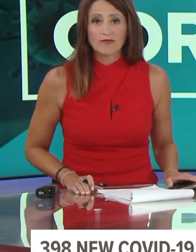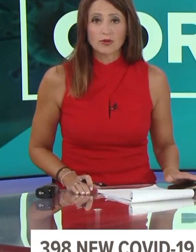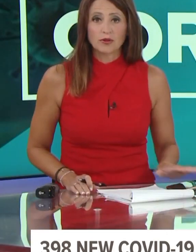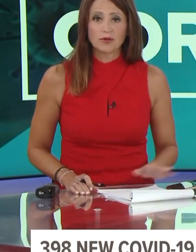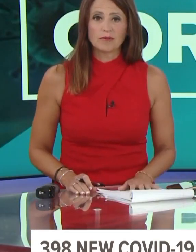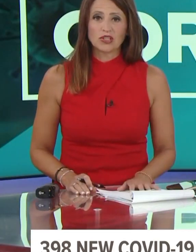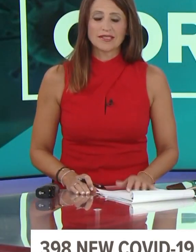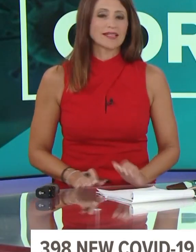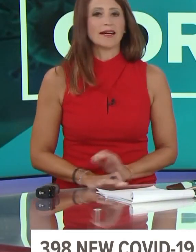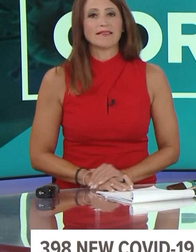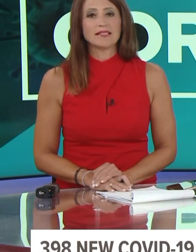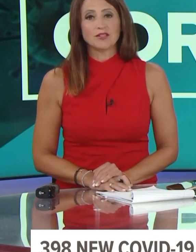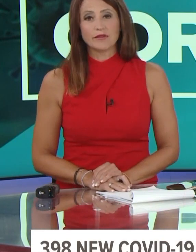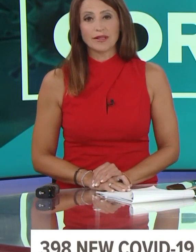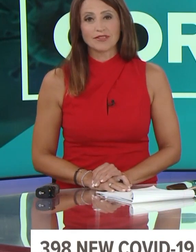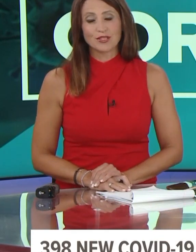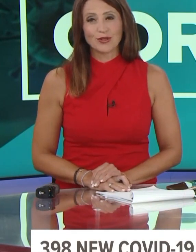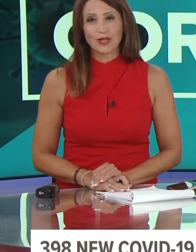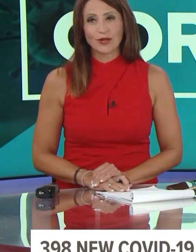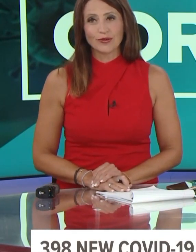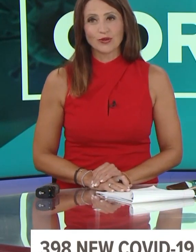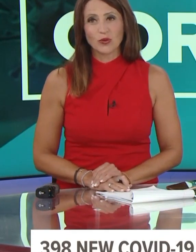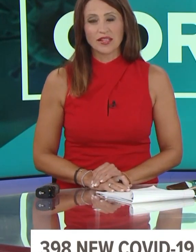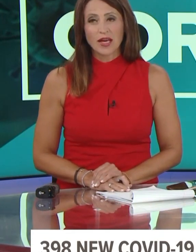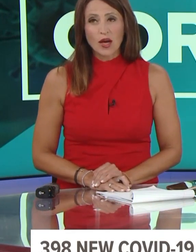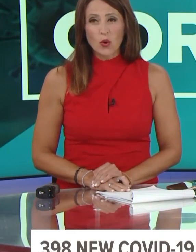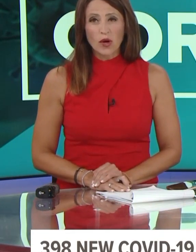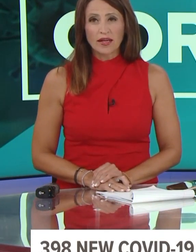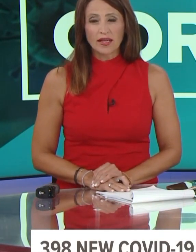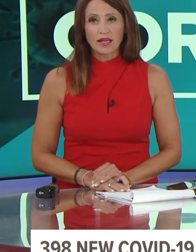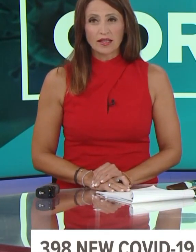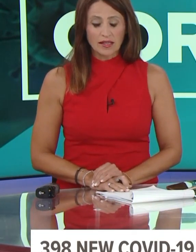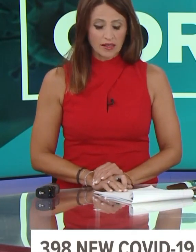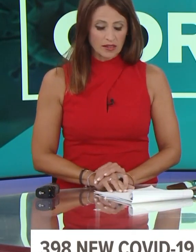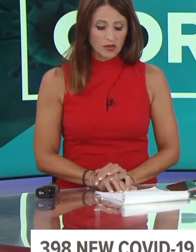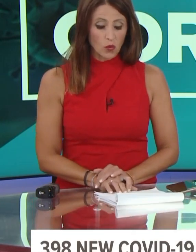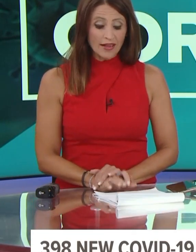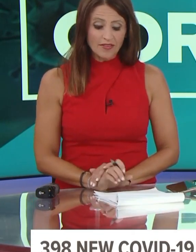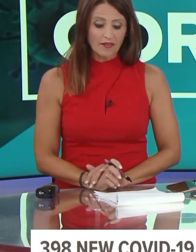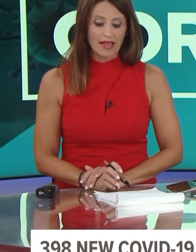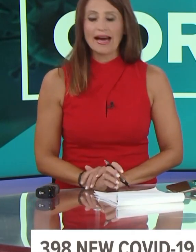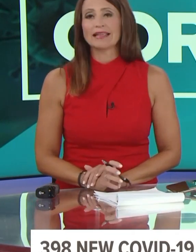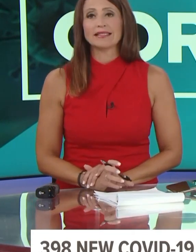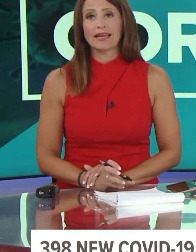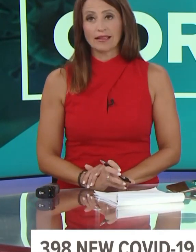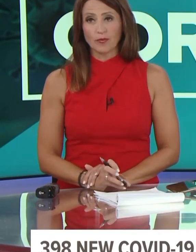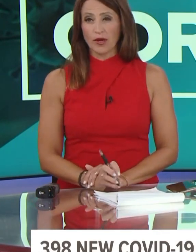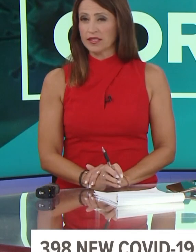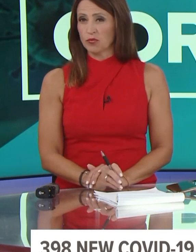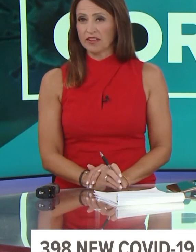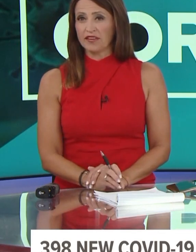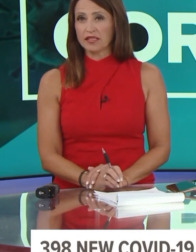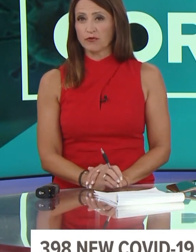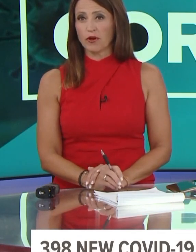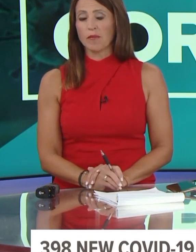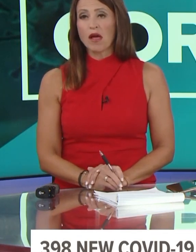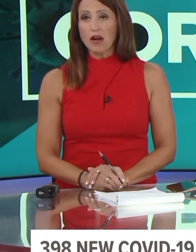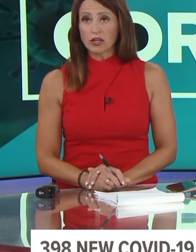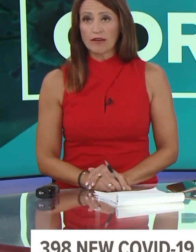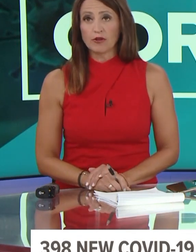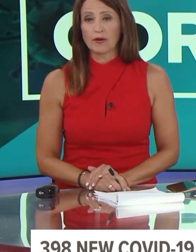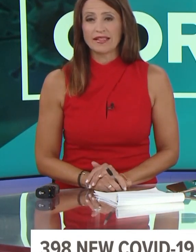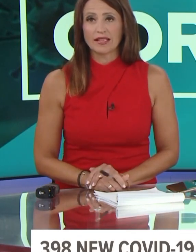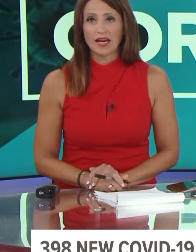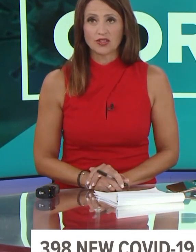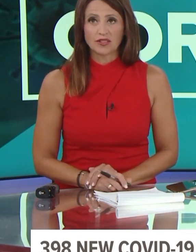And good afternoon. I'm Dawn Scott in the THV11 studios with what is one of the last daily press briefings from